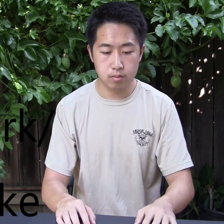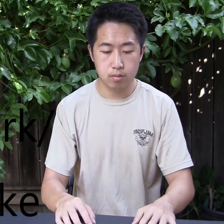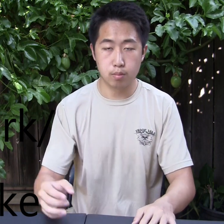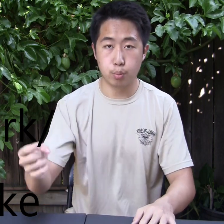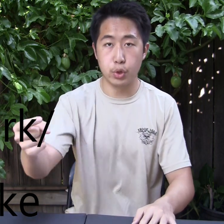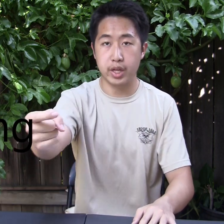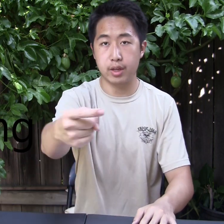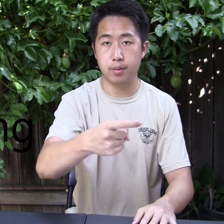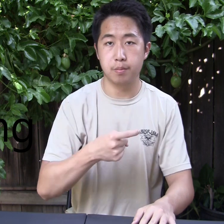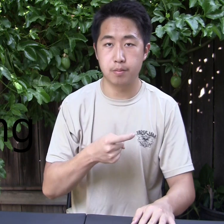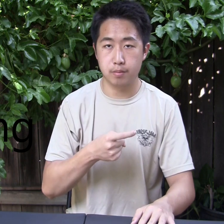Bring.